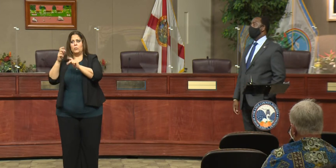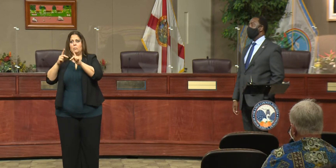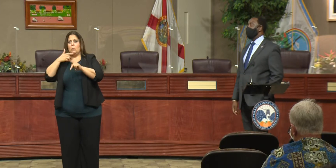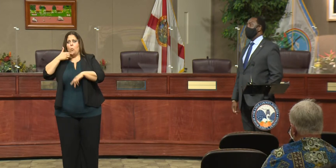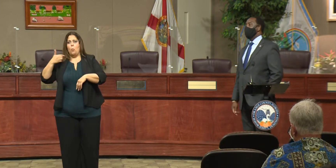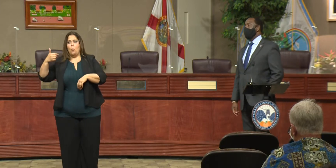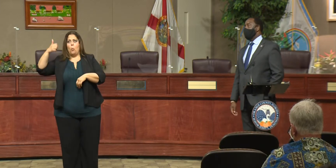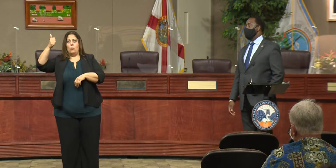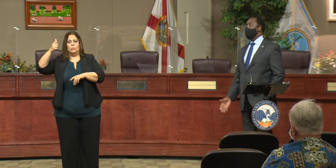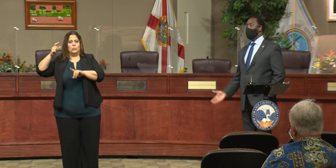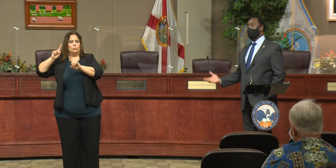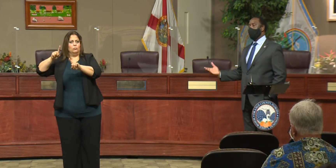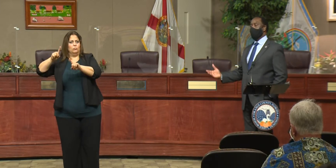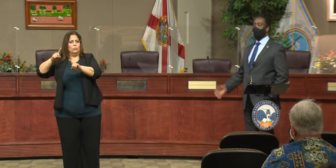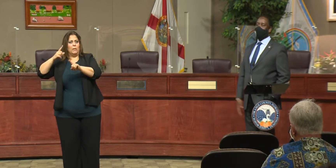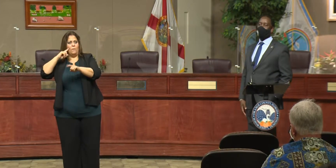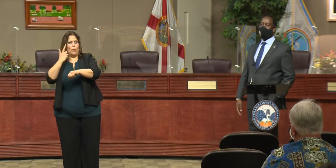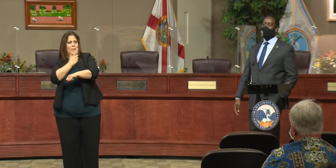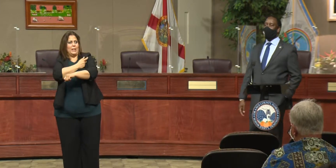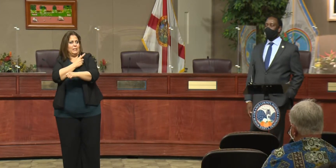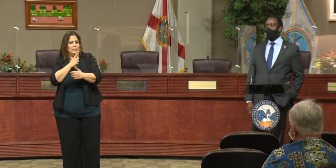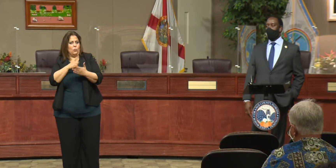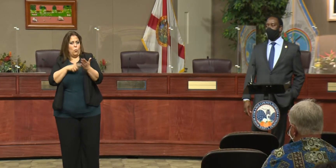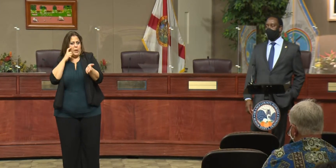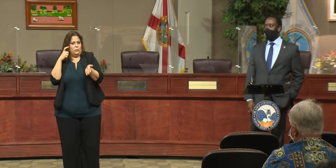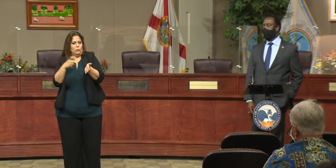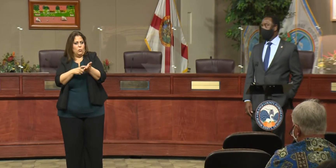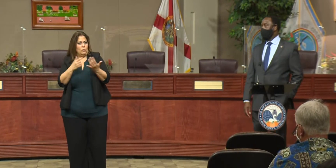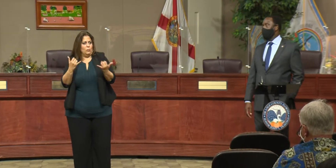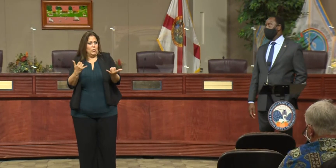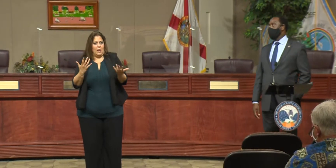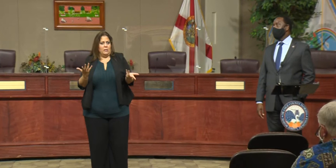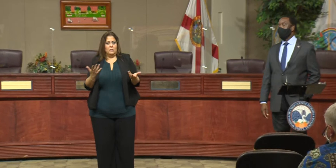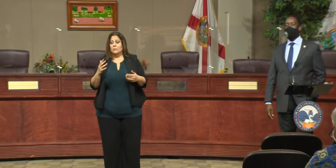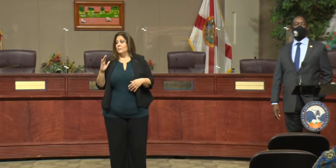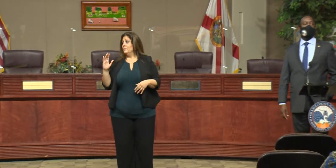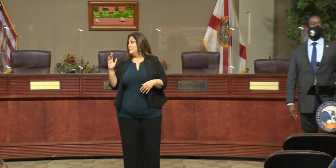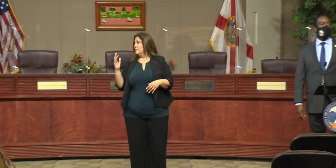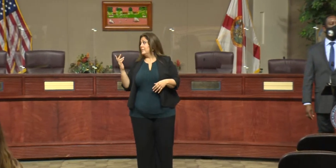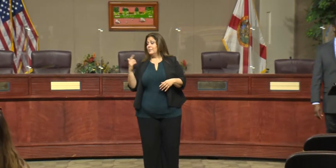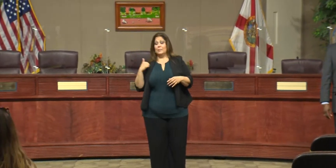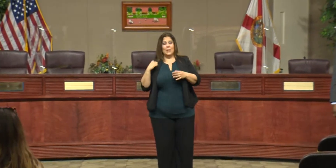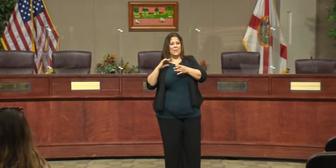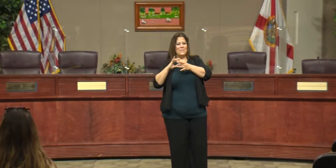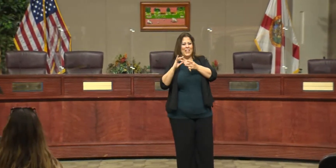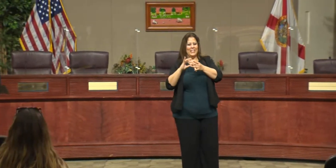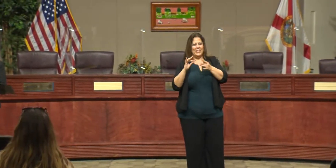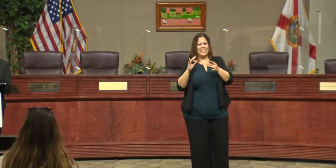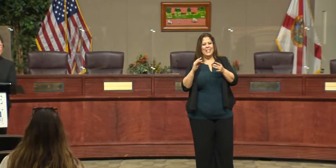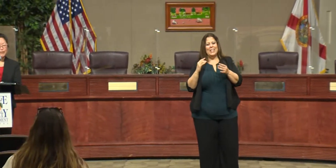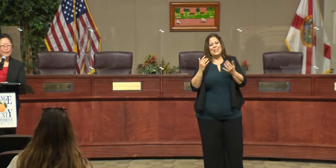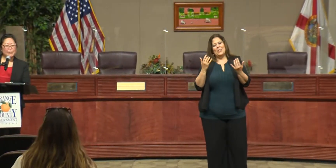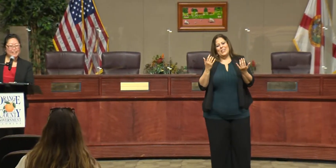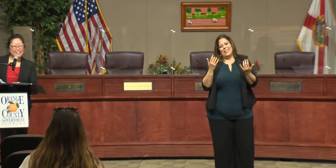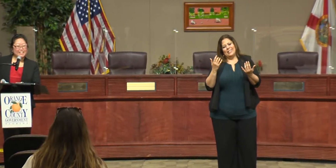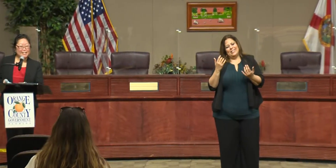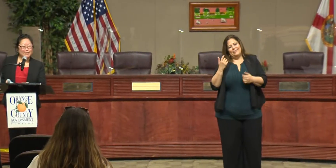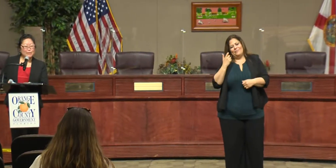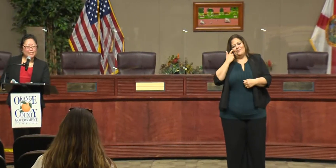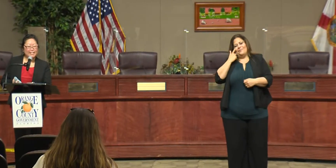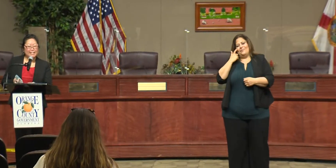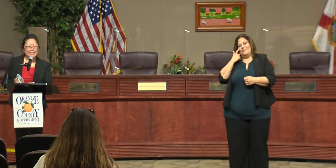who's going out to get it? What did you guys see today in terms of that? So I mentioned we had a little technical difficulty with